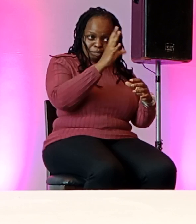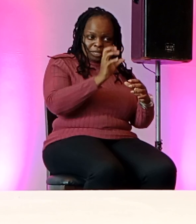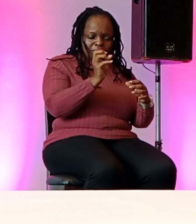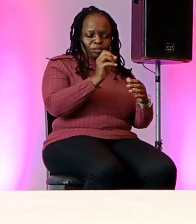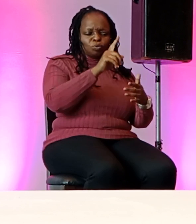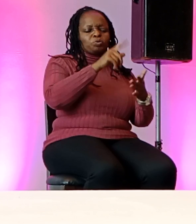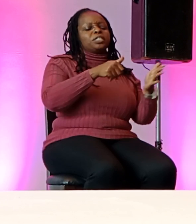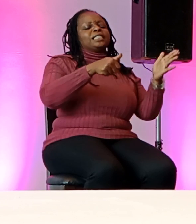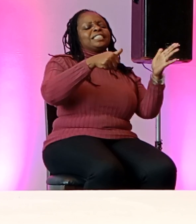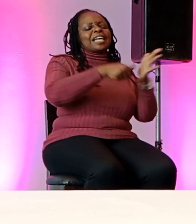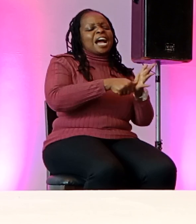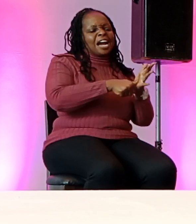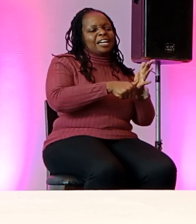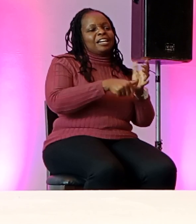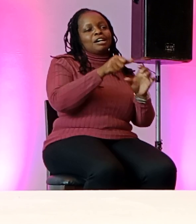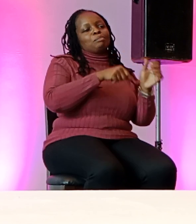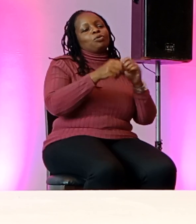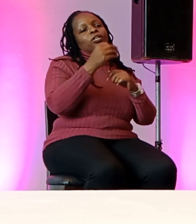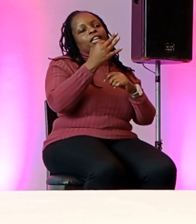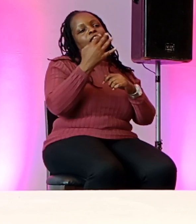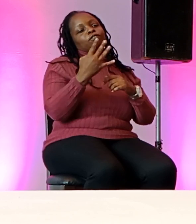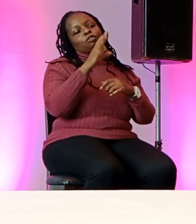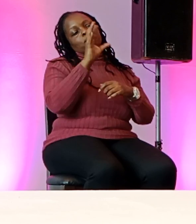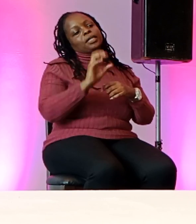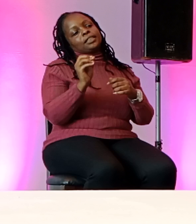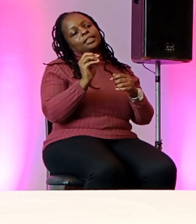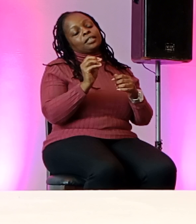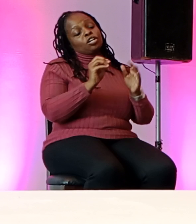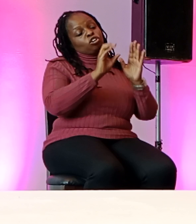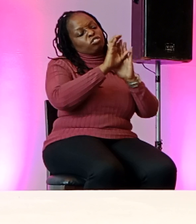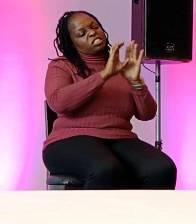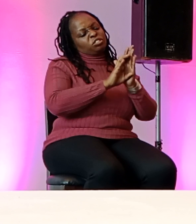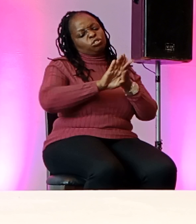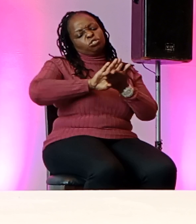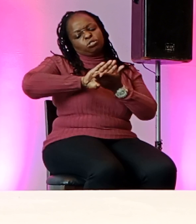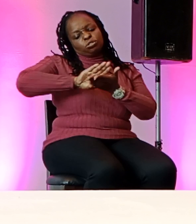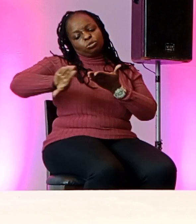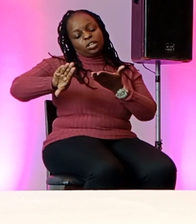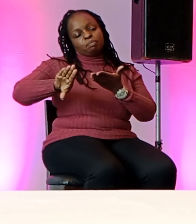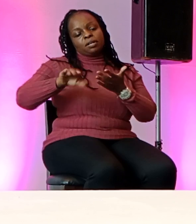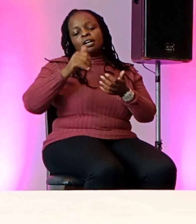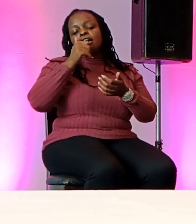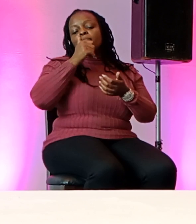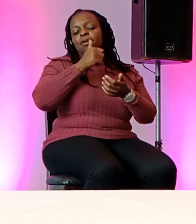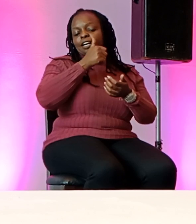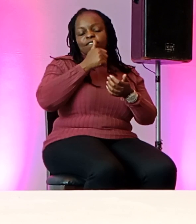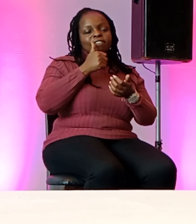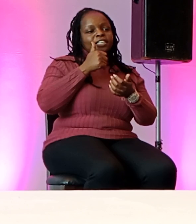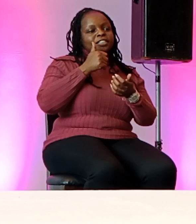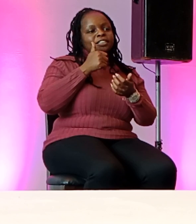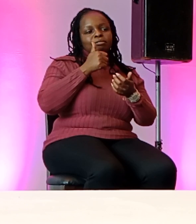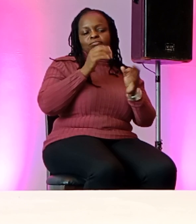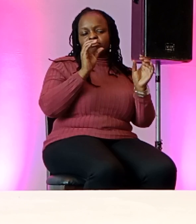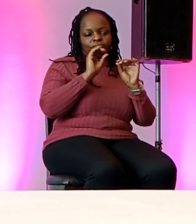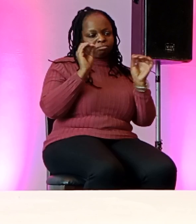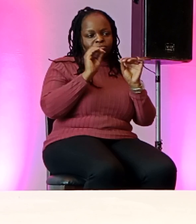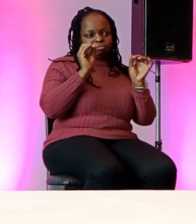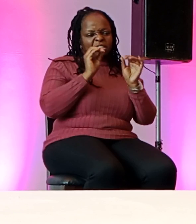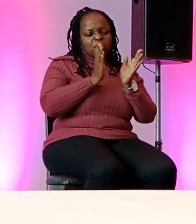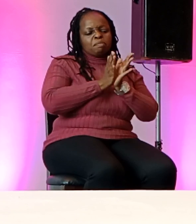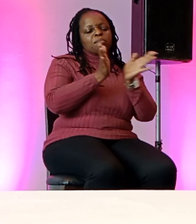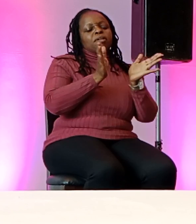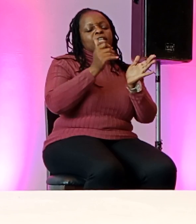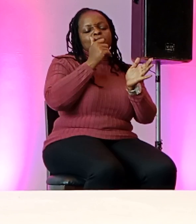34%? The Constitution does not exempt the private and the public sector. It